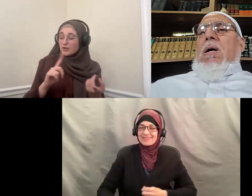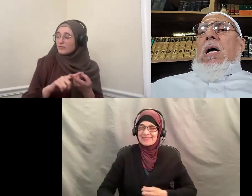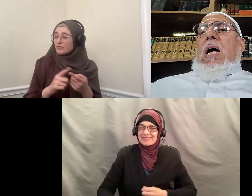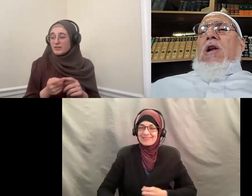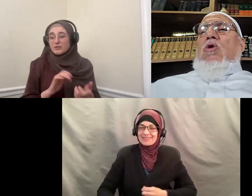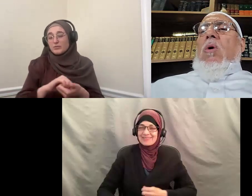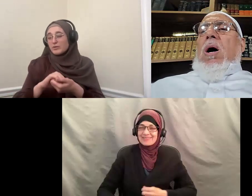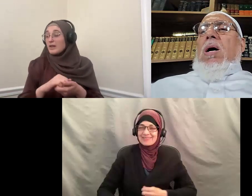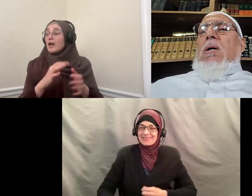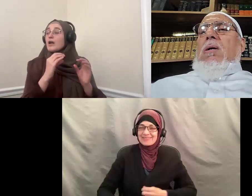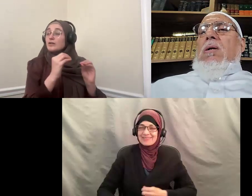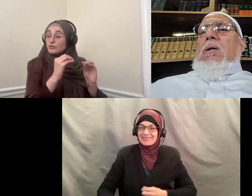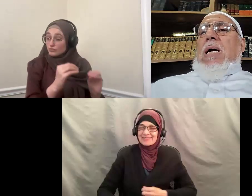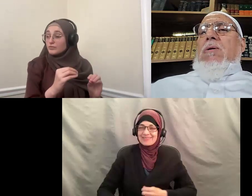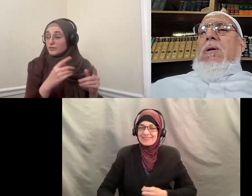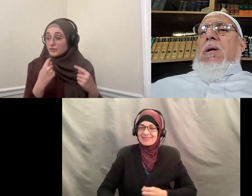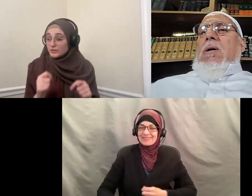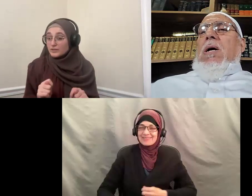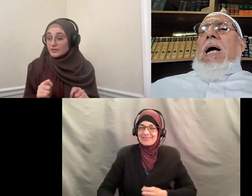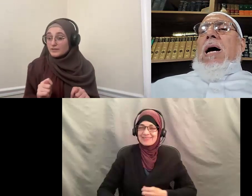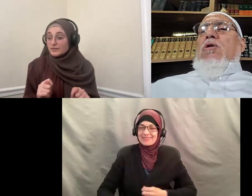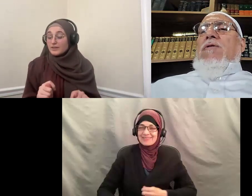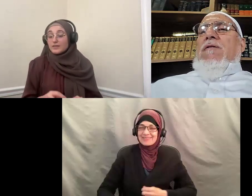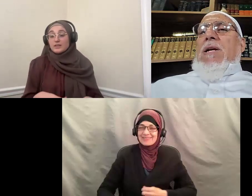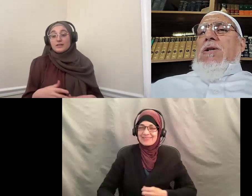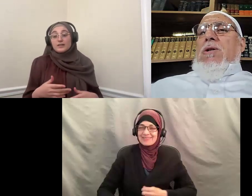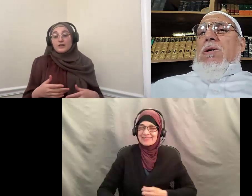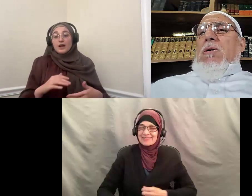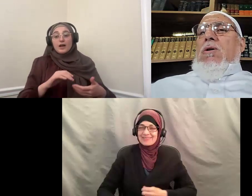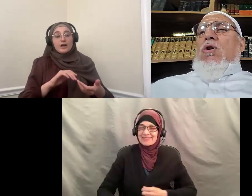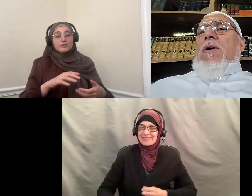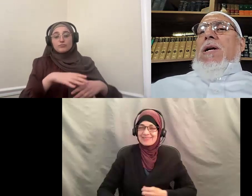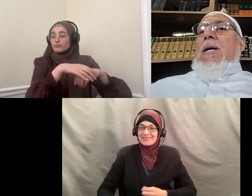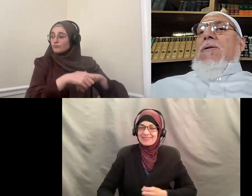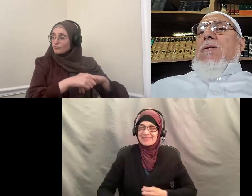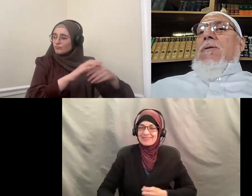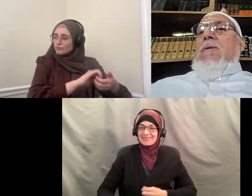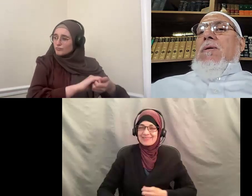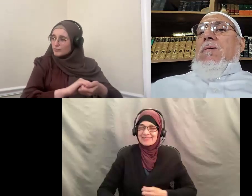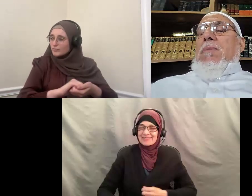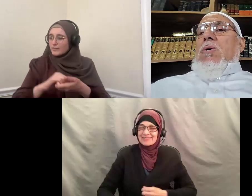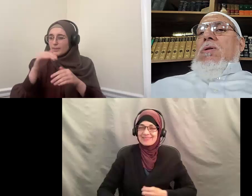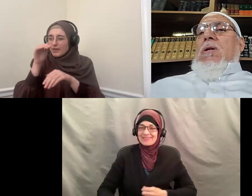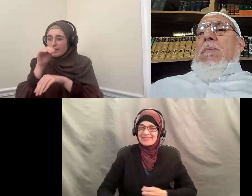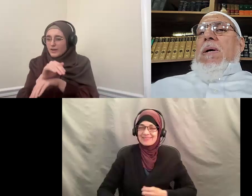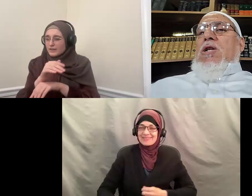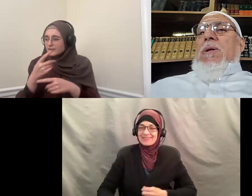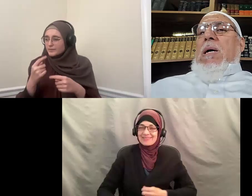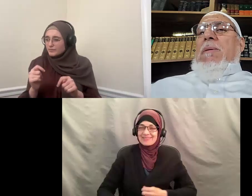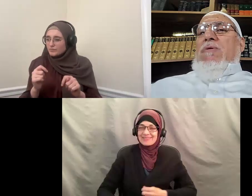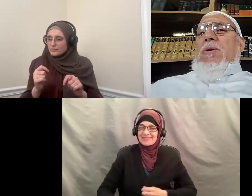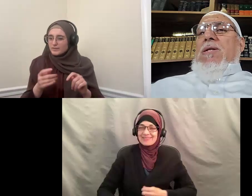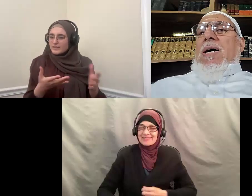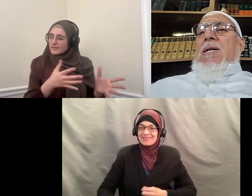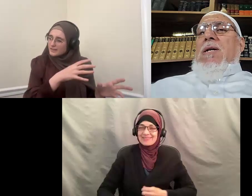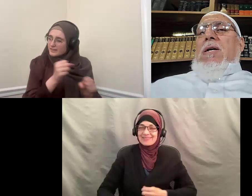them and walk down out of the village overnight, because the punishment